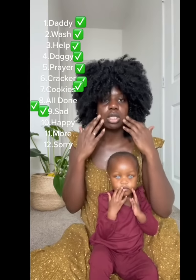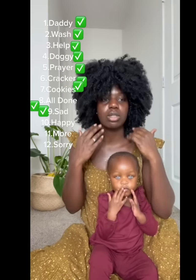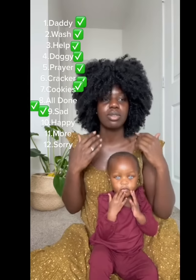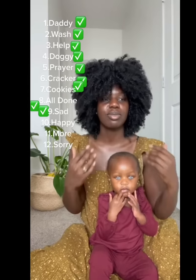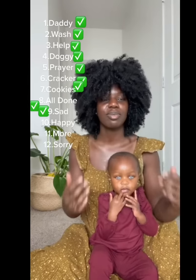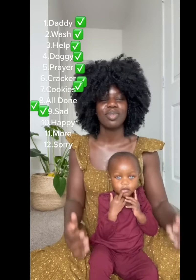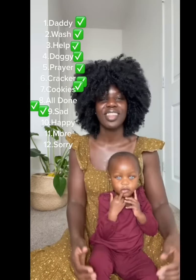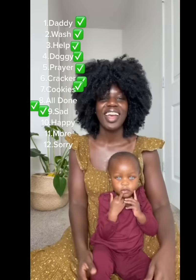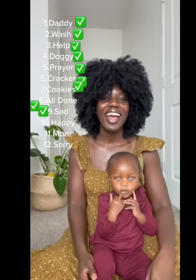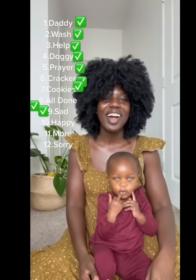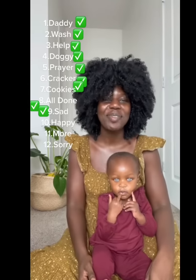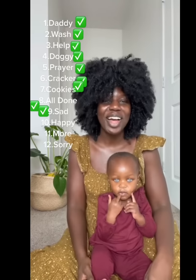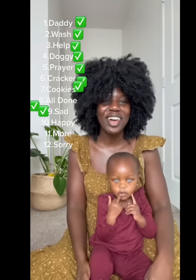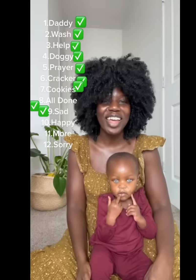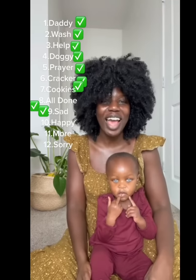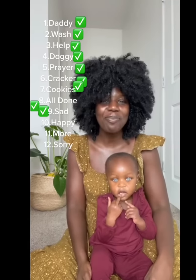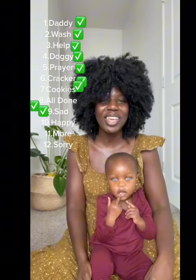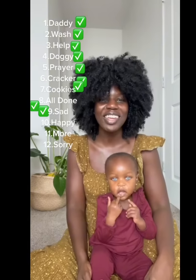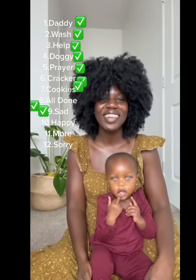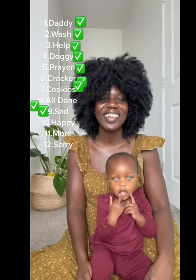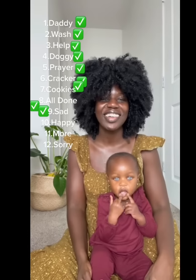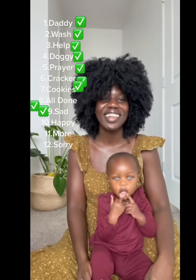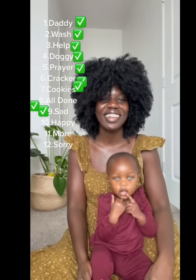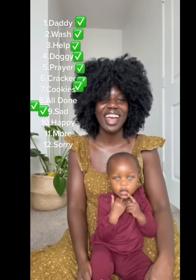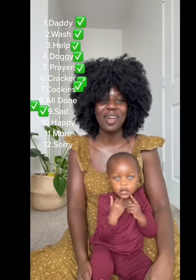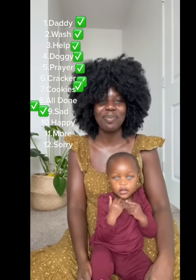how about happy happy